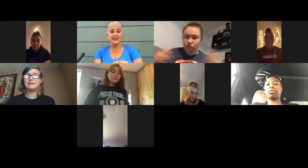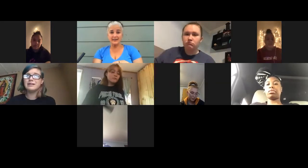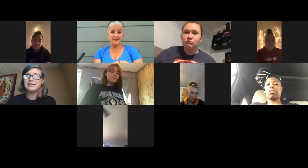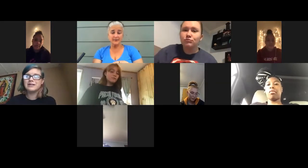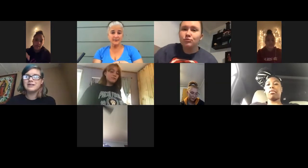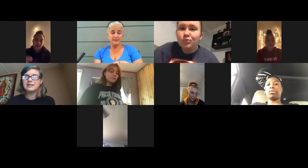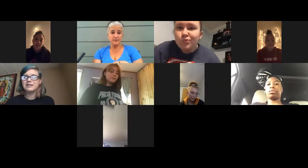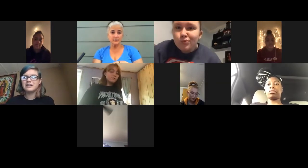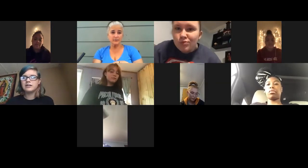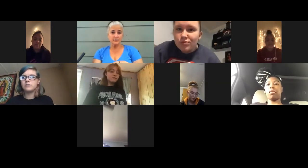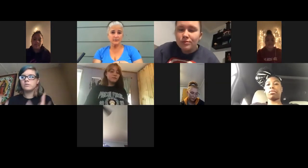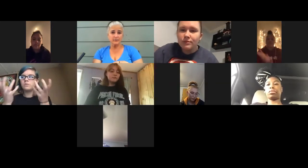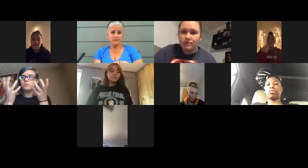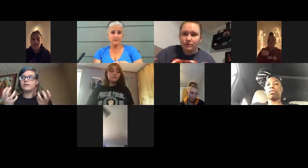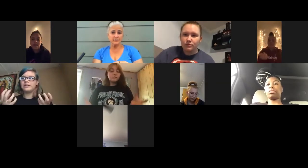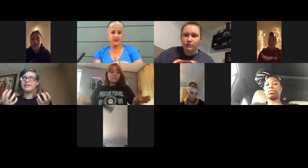Want.